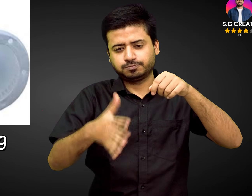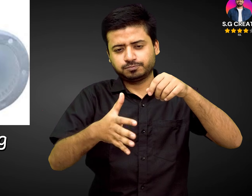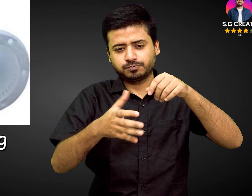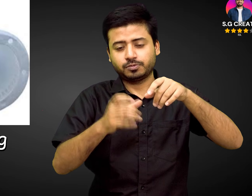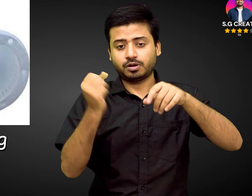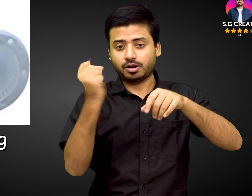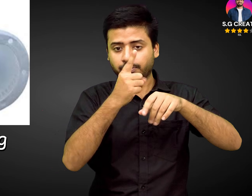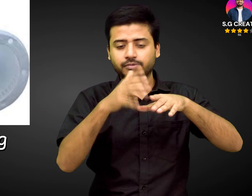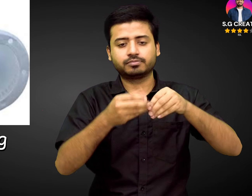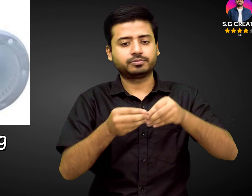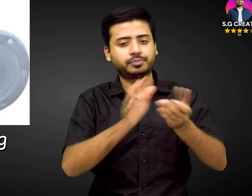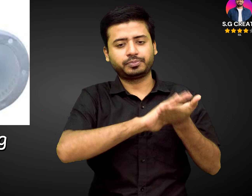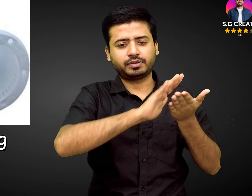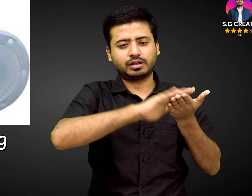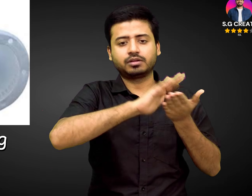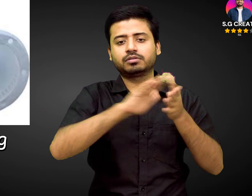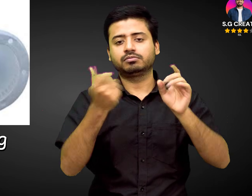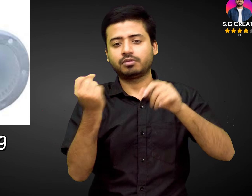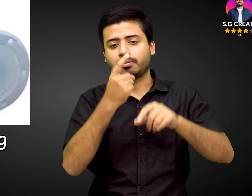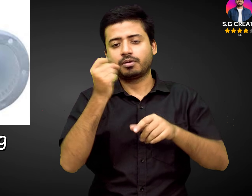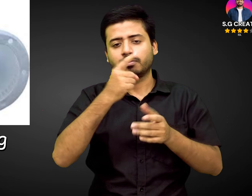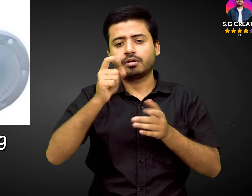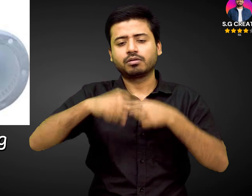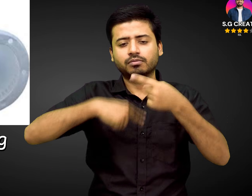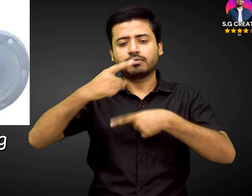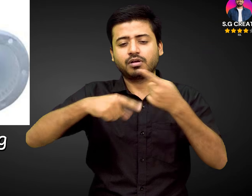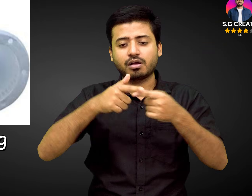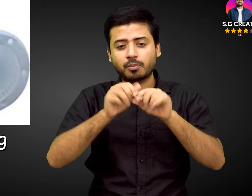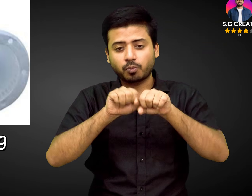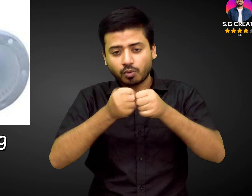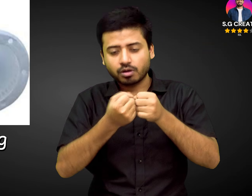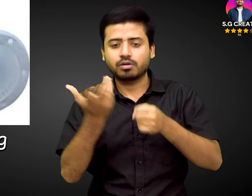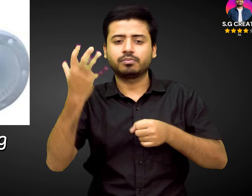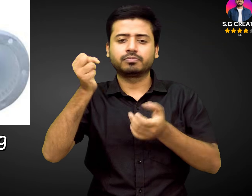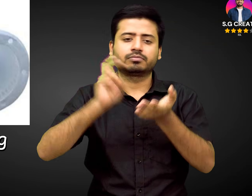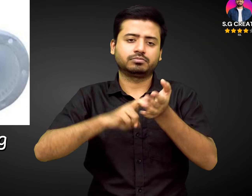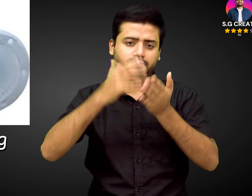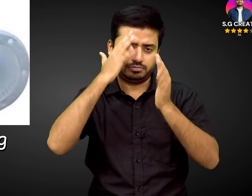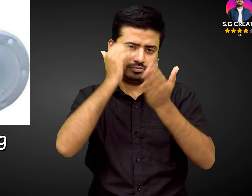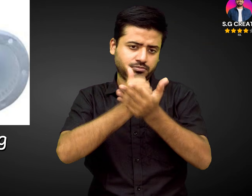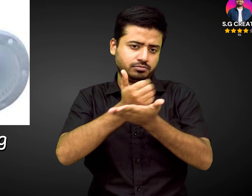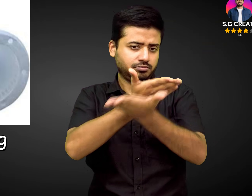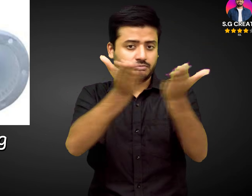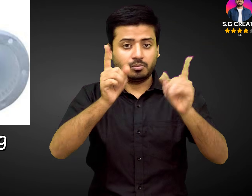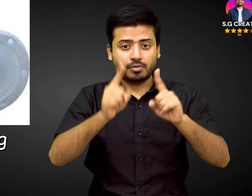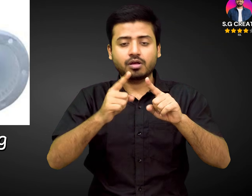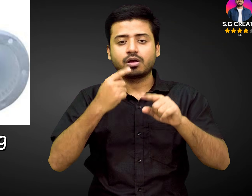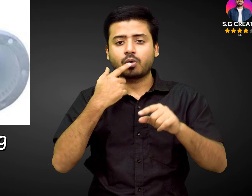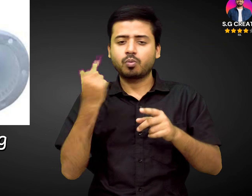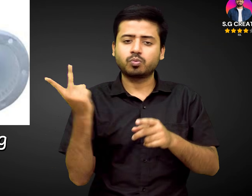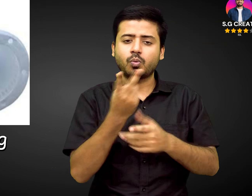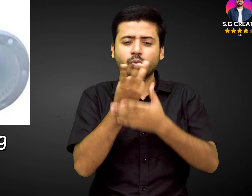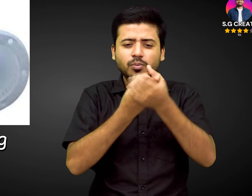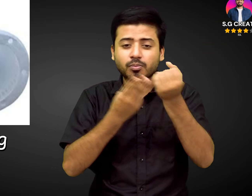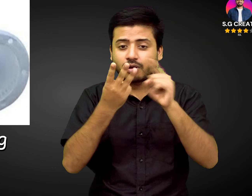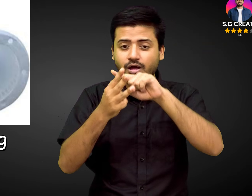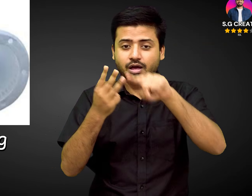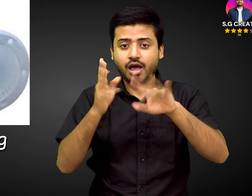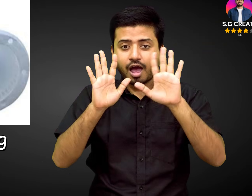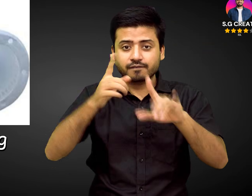infrastructure. The true financial value of a jumbo bag filter is most evident in appliance longevity. Unfiltered hard particulates